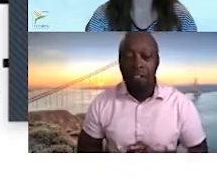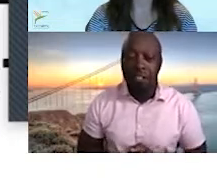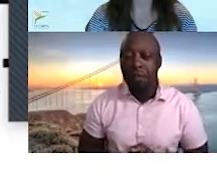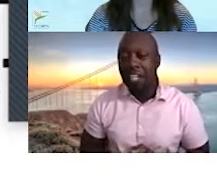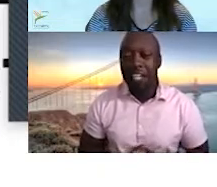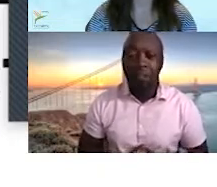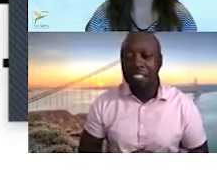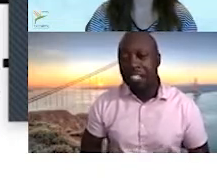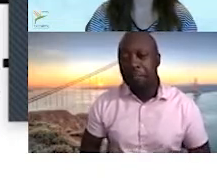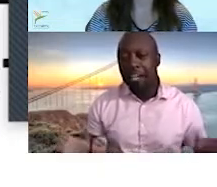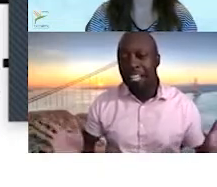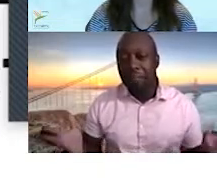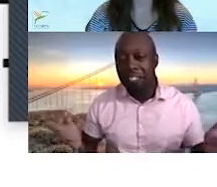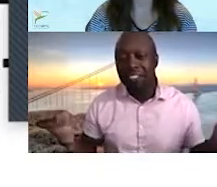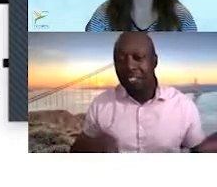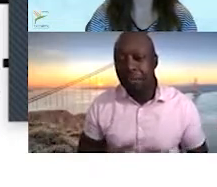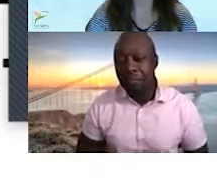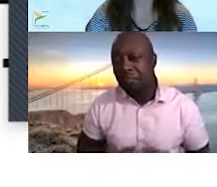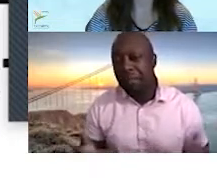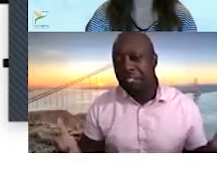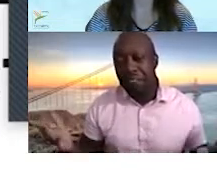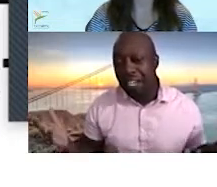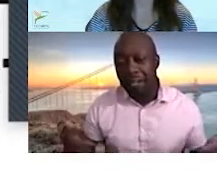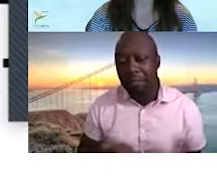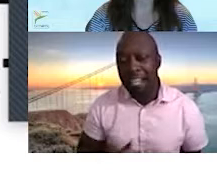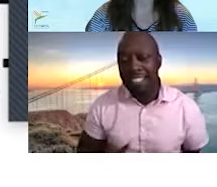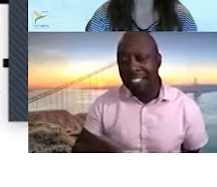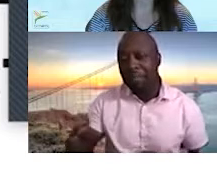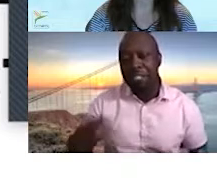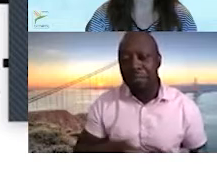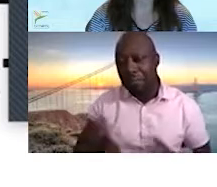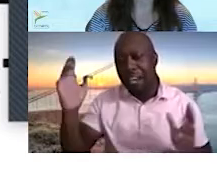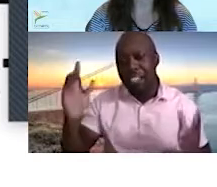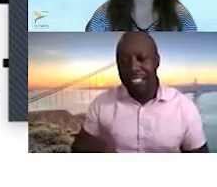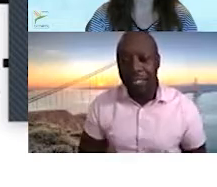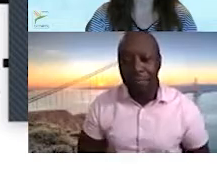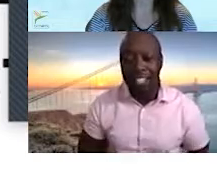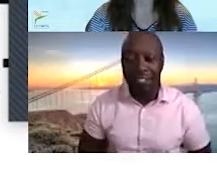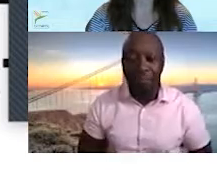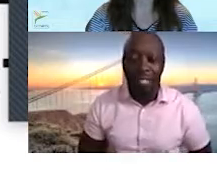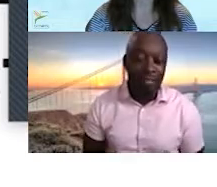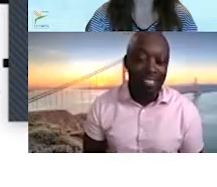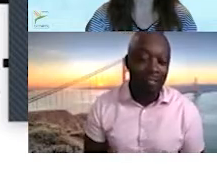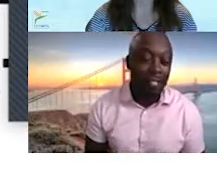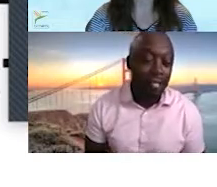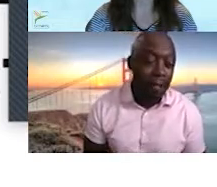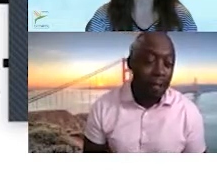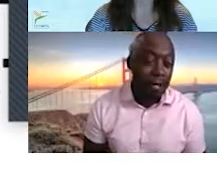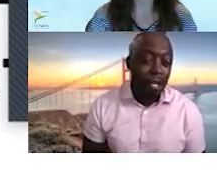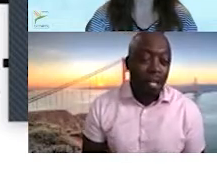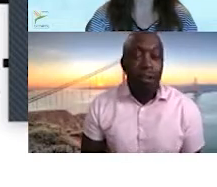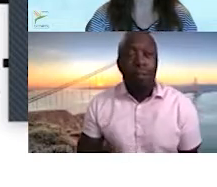Maybe along the way, I want to take a bath, but babies don't care about baths. That's up to the parents. Give me a bath. I don't bathe myself.